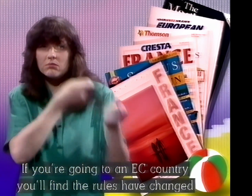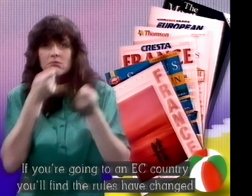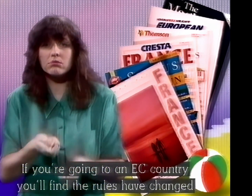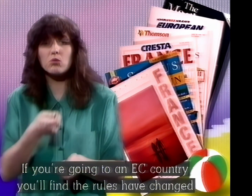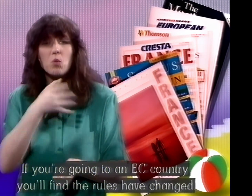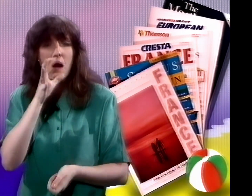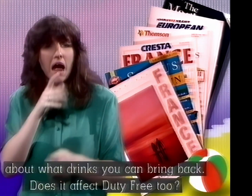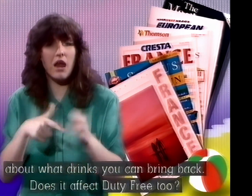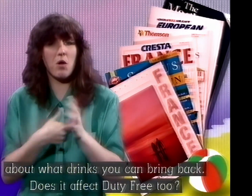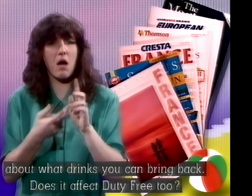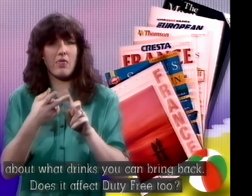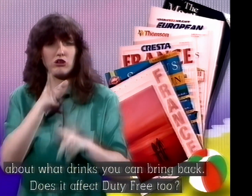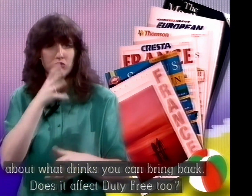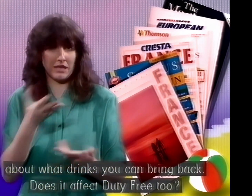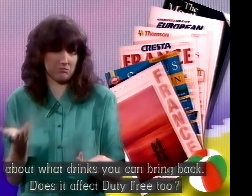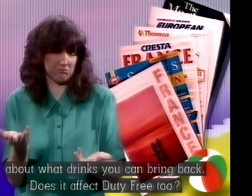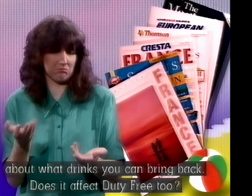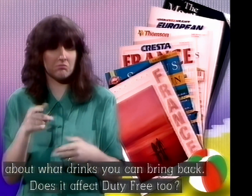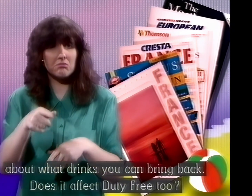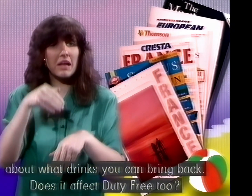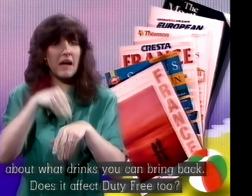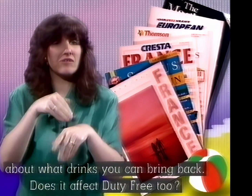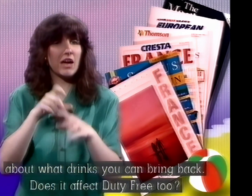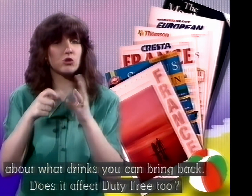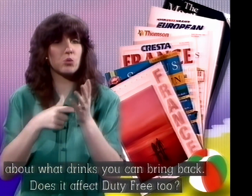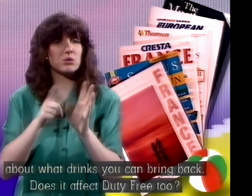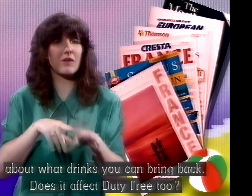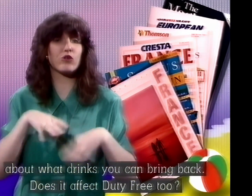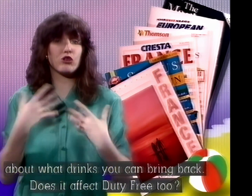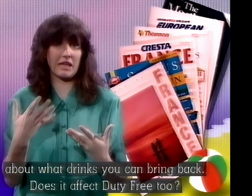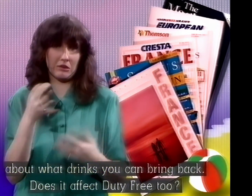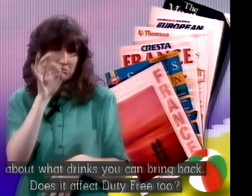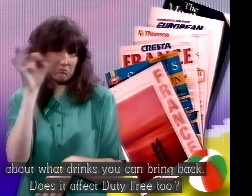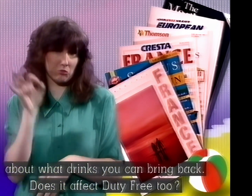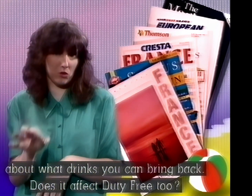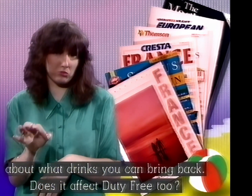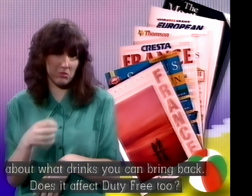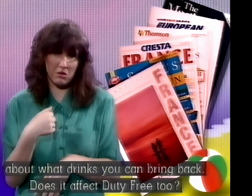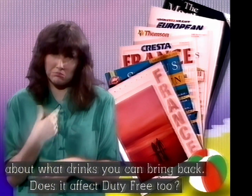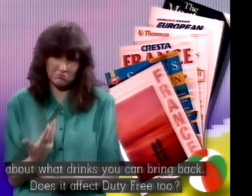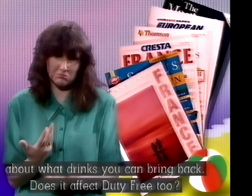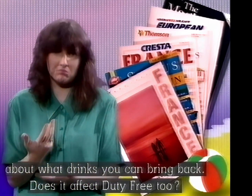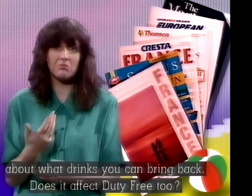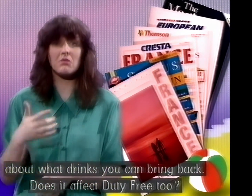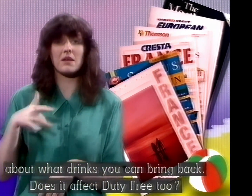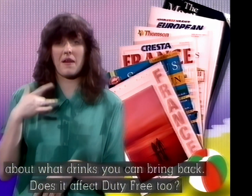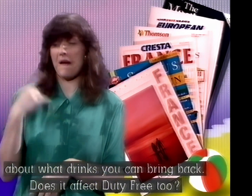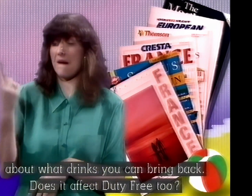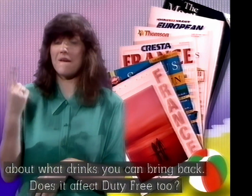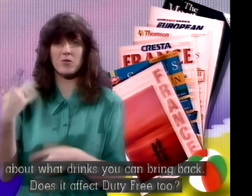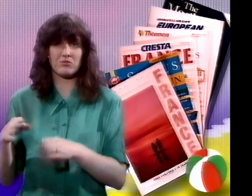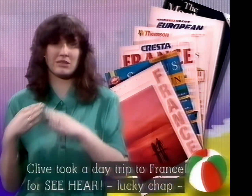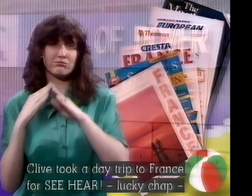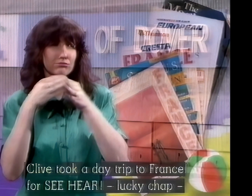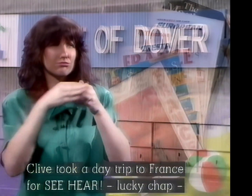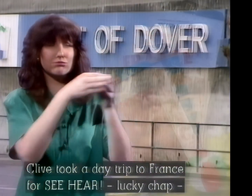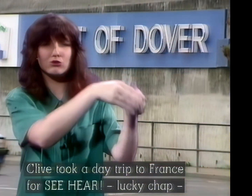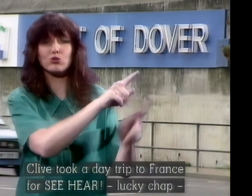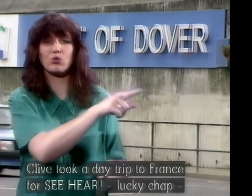can bring back in the way of wines and other drinks. Does this affect duty-free too? Well, Clive took a